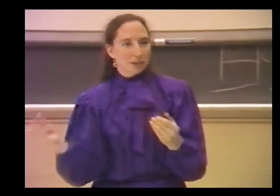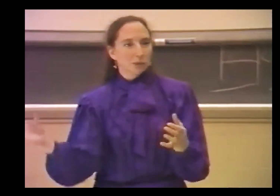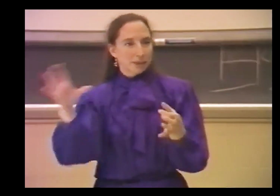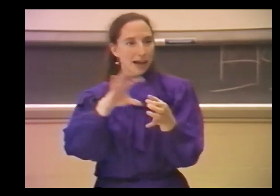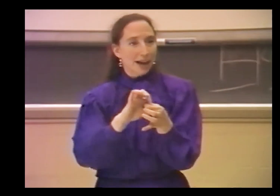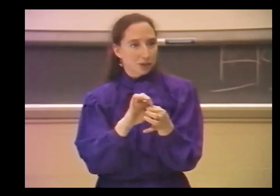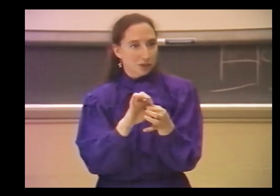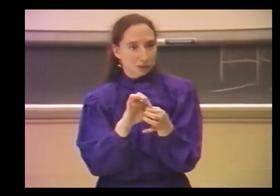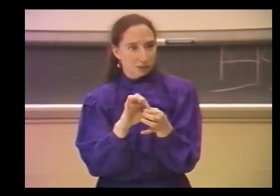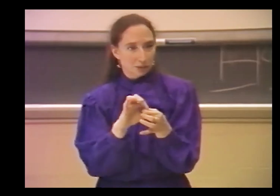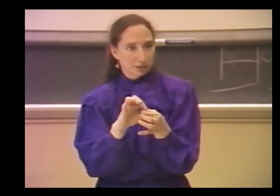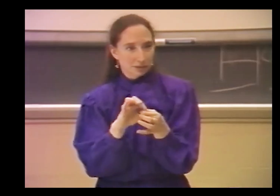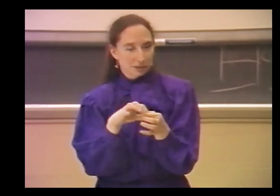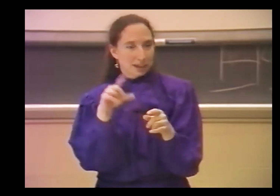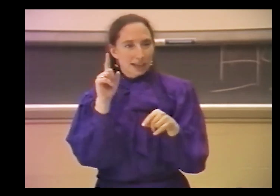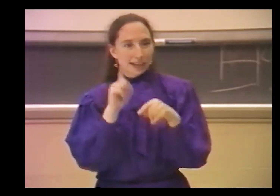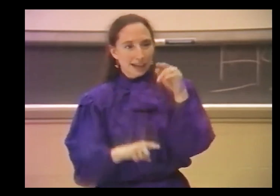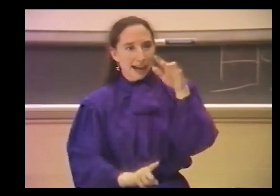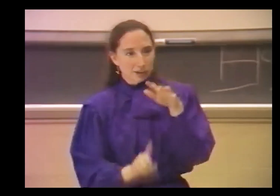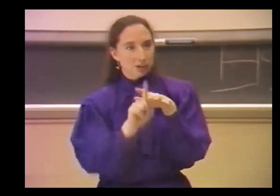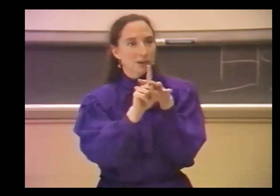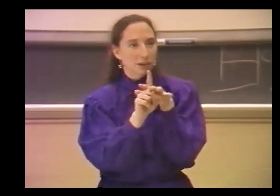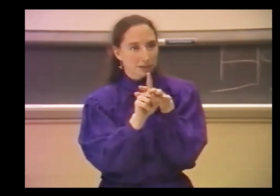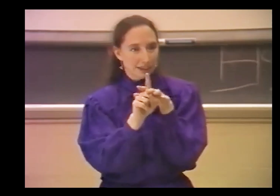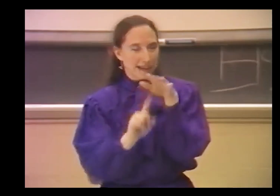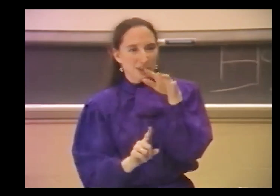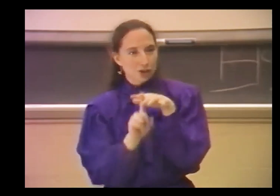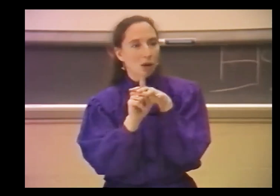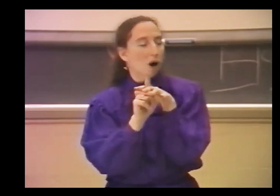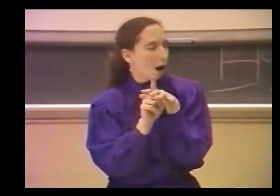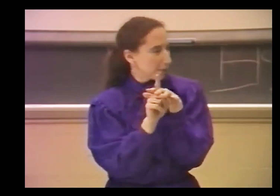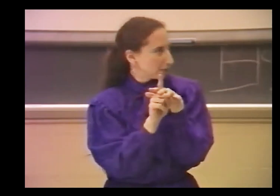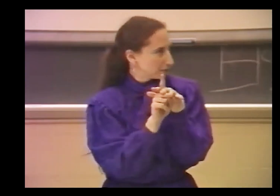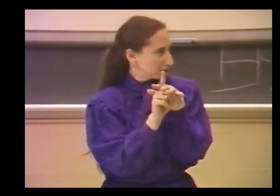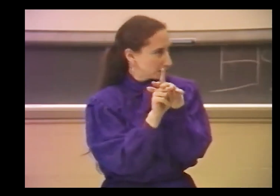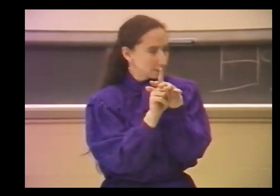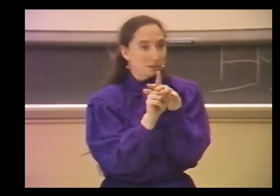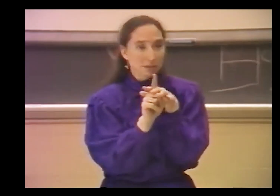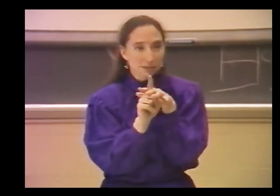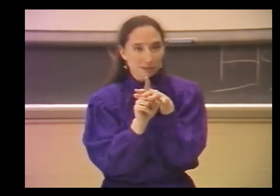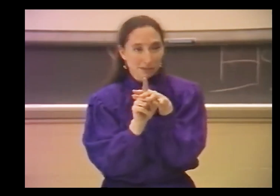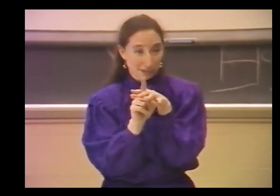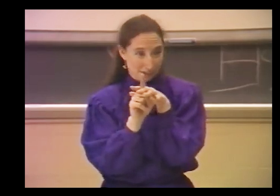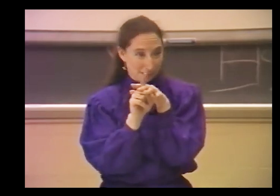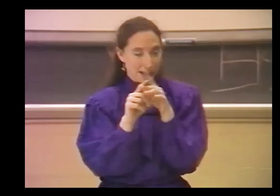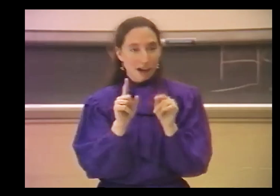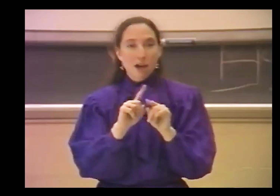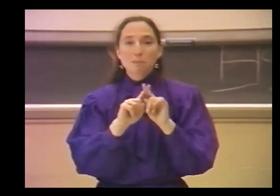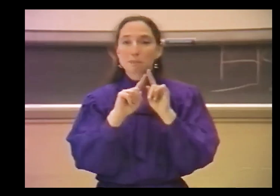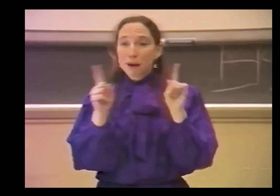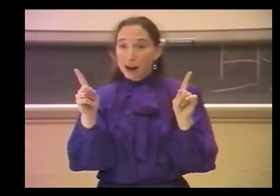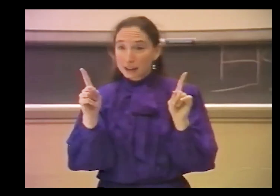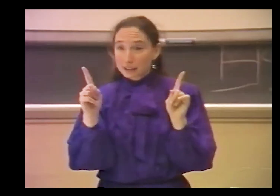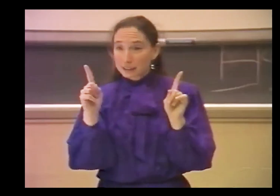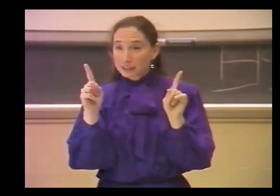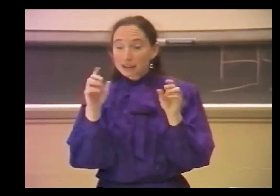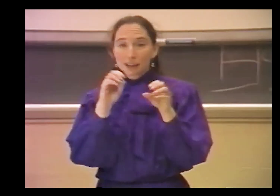to attach to, it can't occur, it can't show up. Okay. But